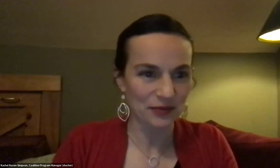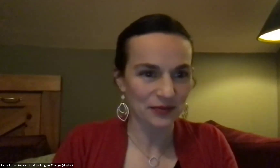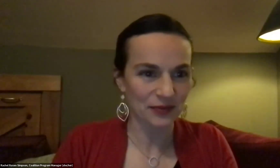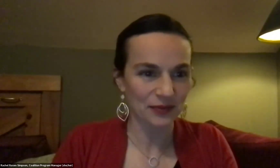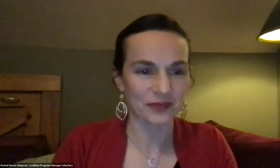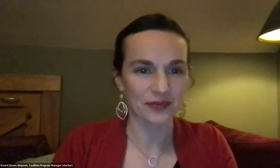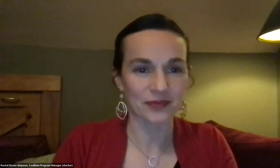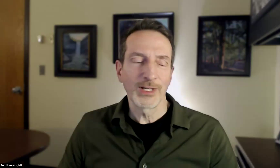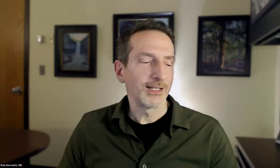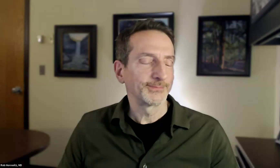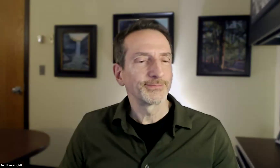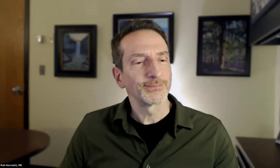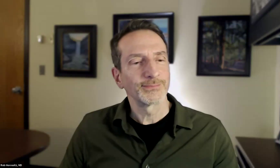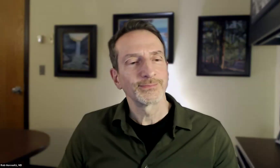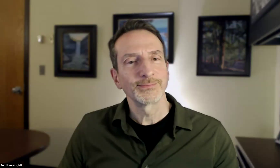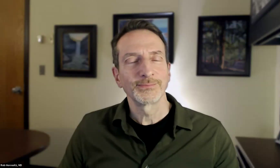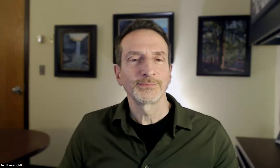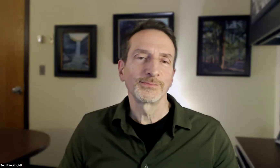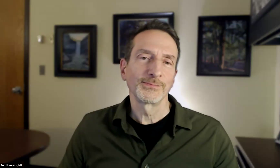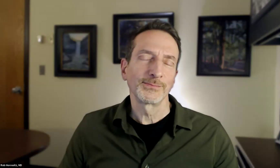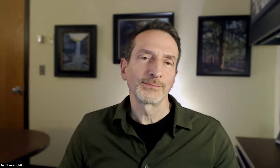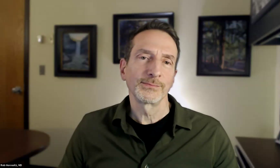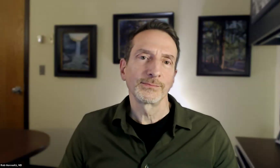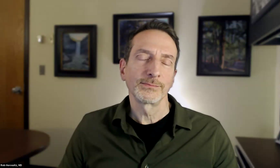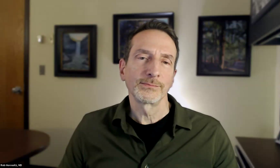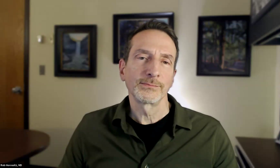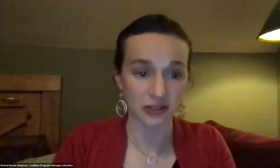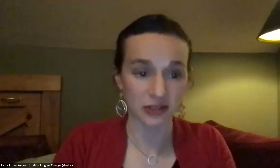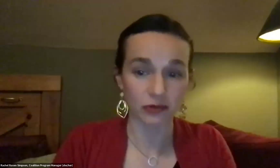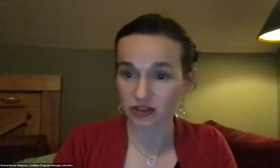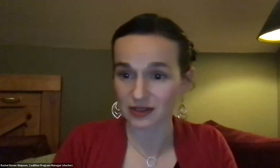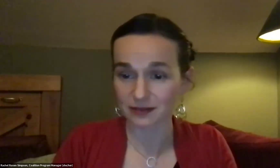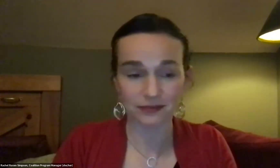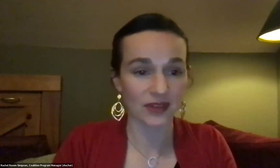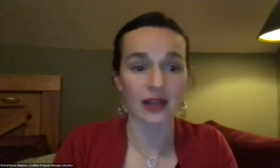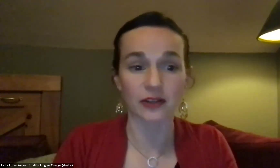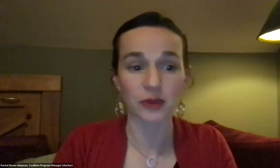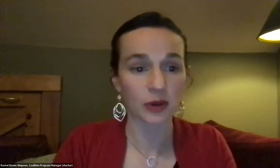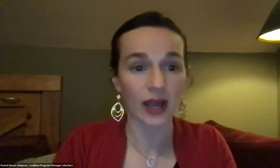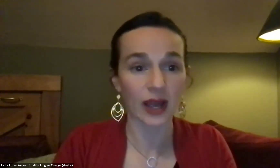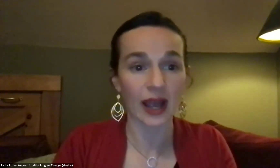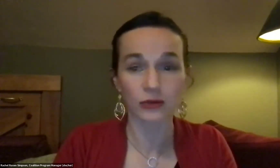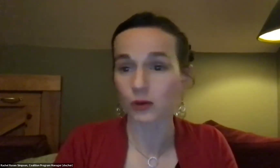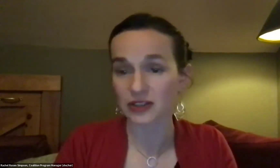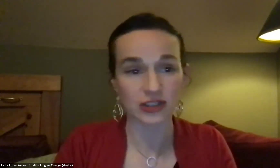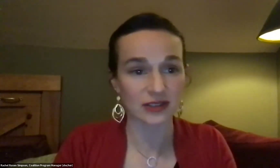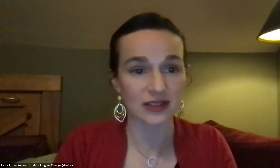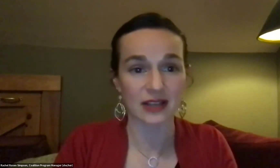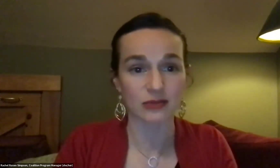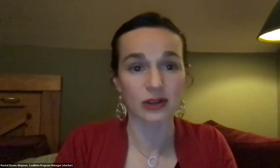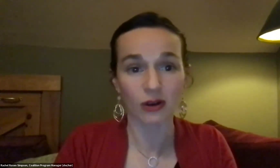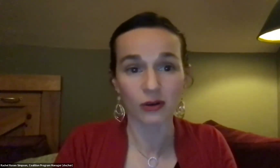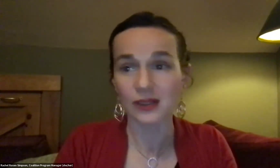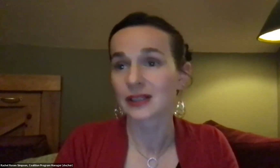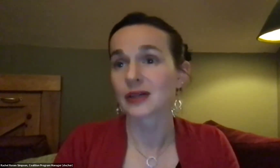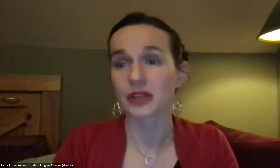So All right, there's my face. Okay. we do have a bunch of questions. Okay. And if people have questions